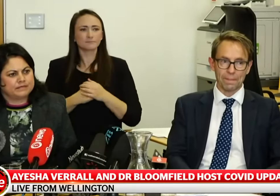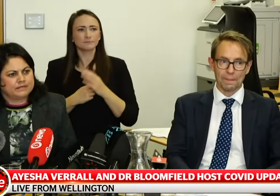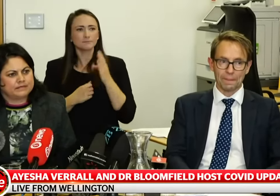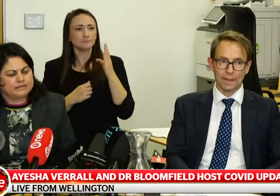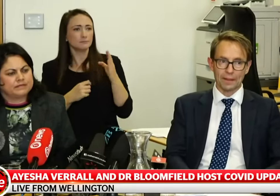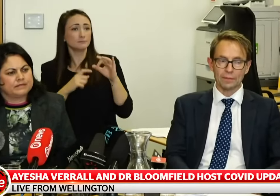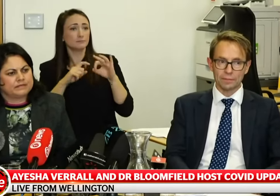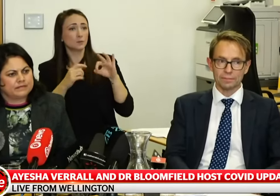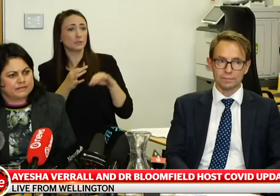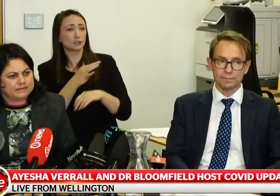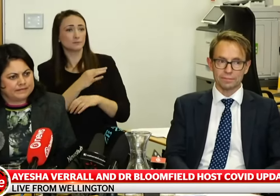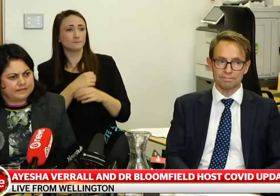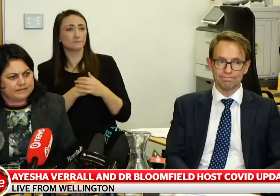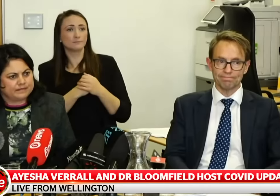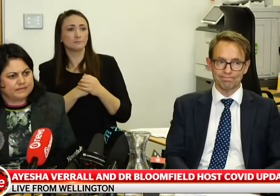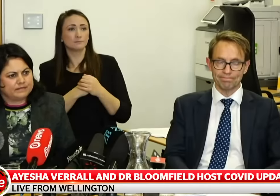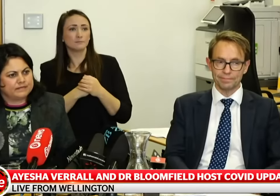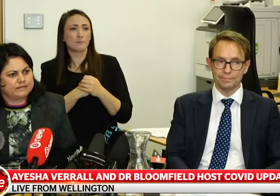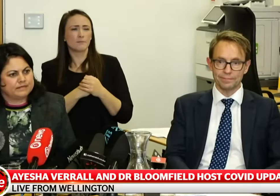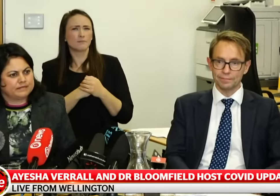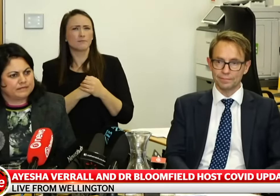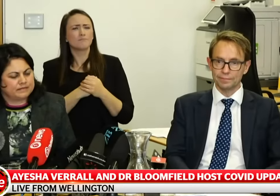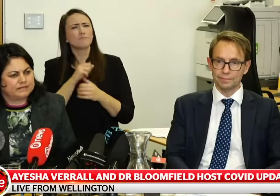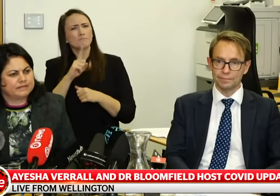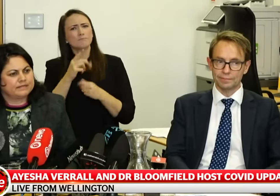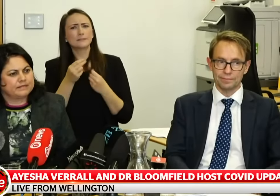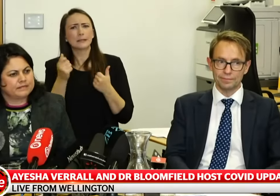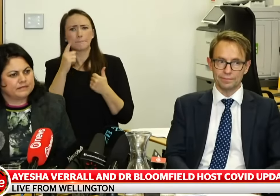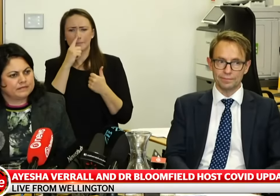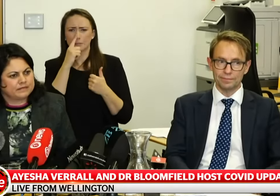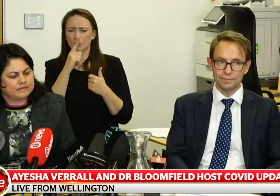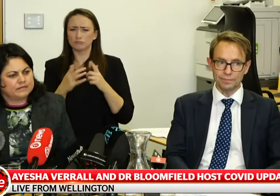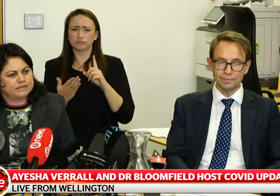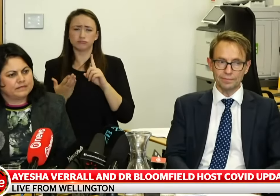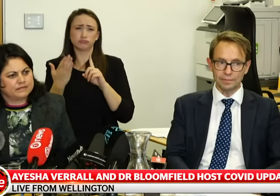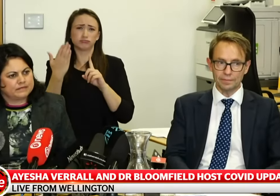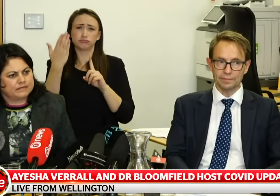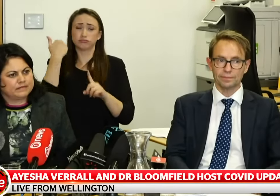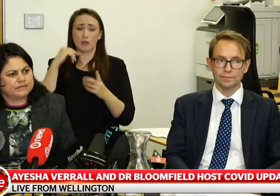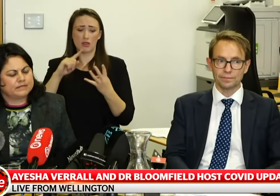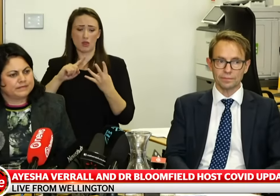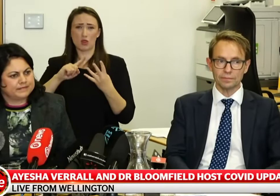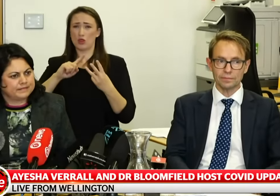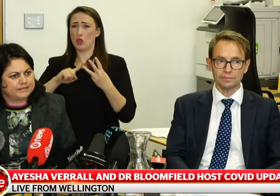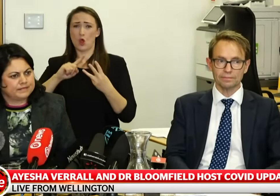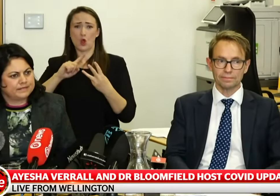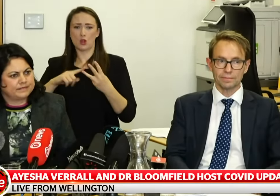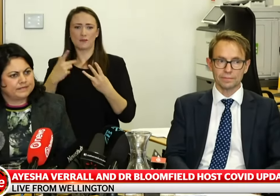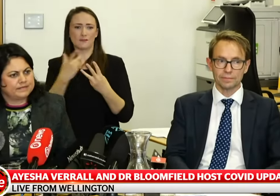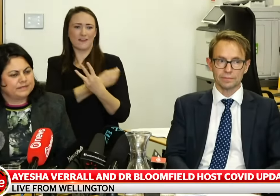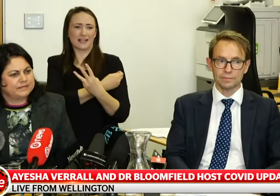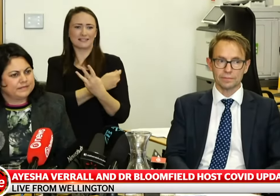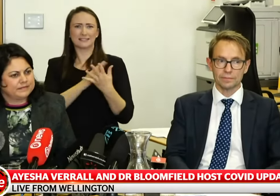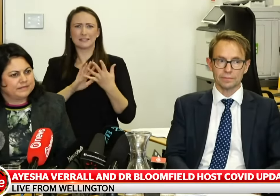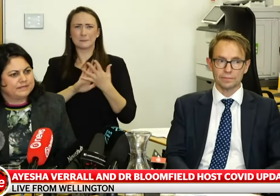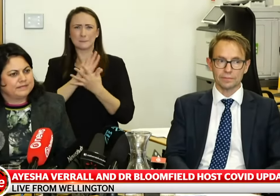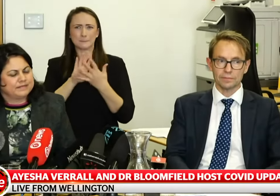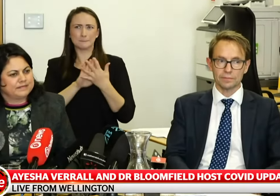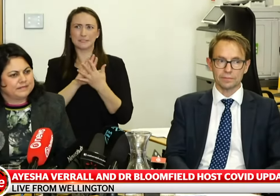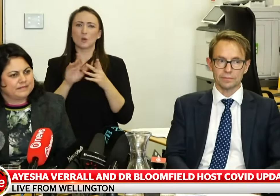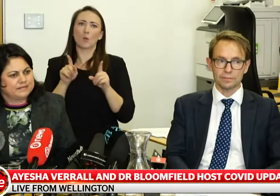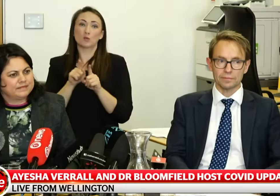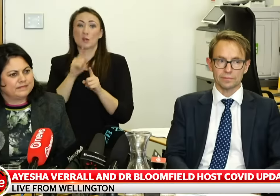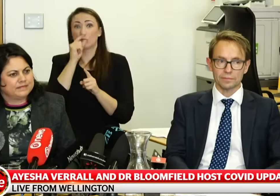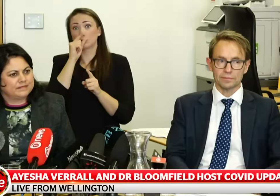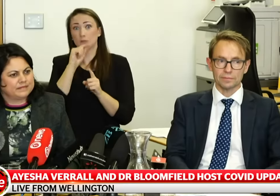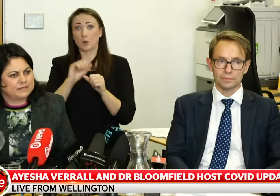months on from their third or booster shot, and obviously we've had exposure as well. So what's the actual picture and the